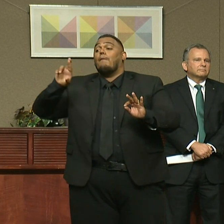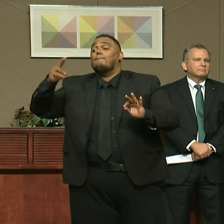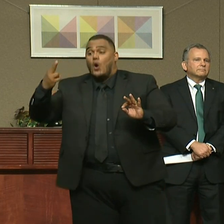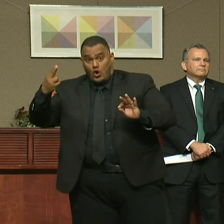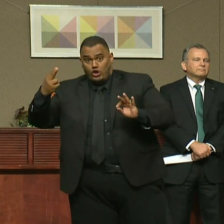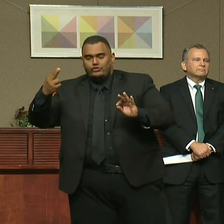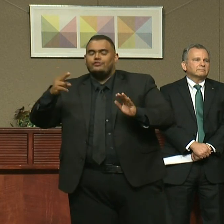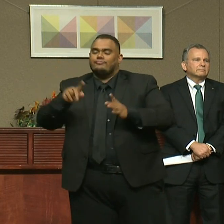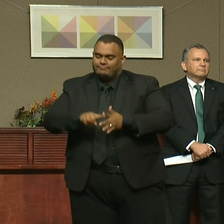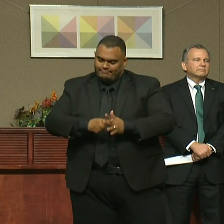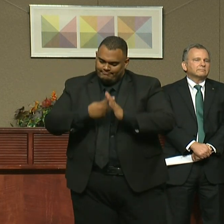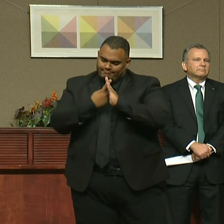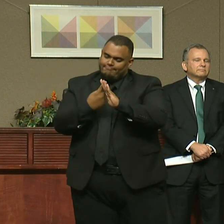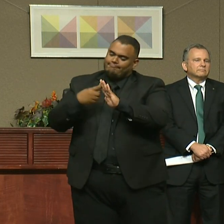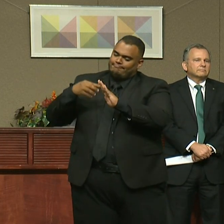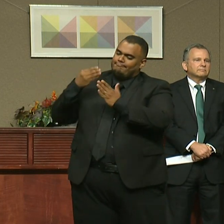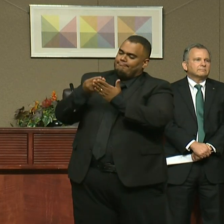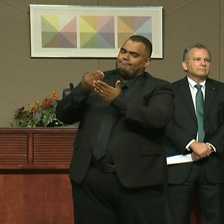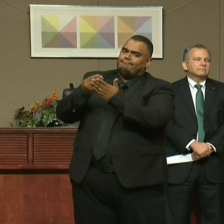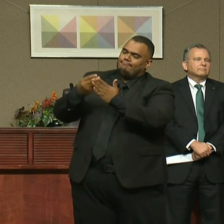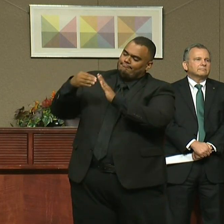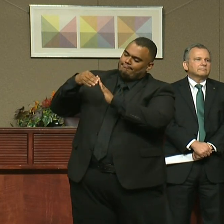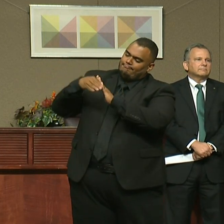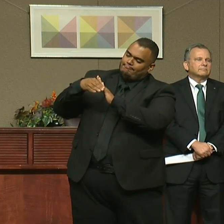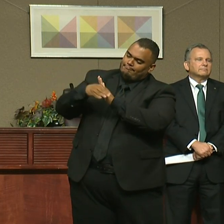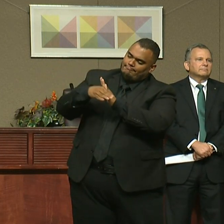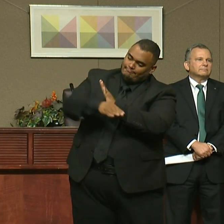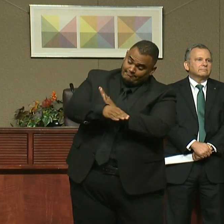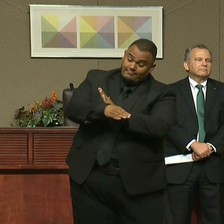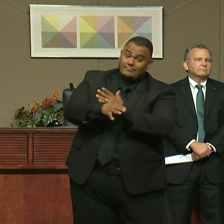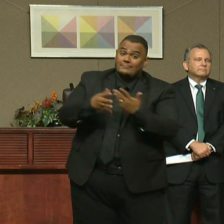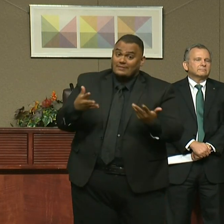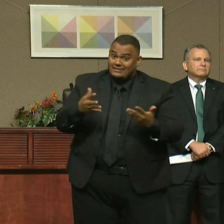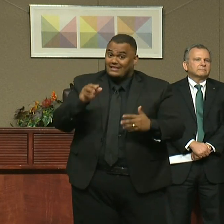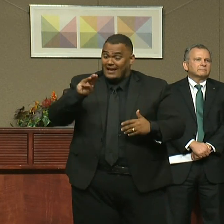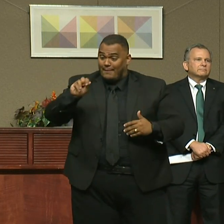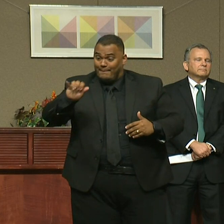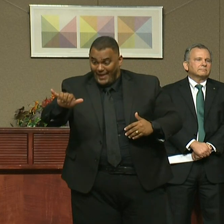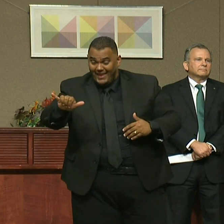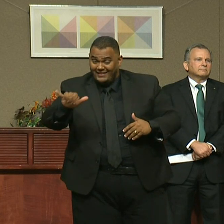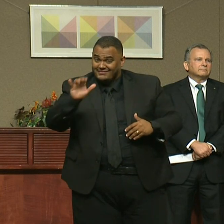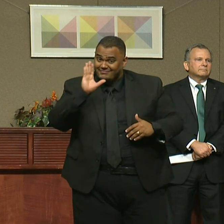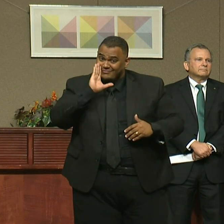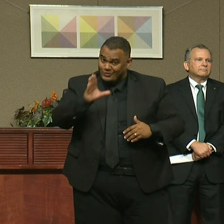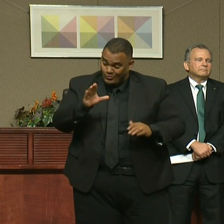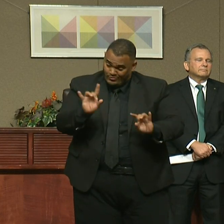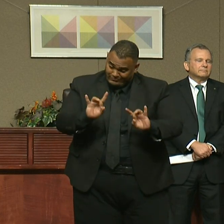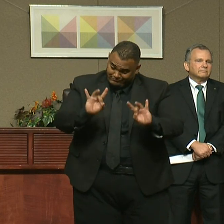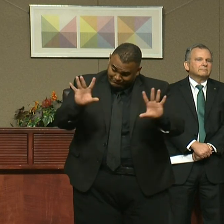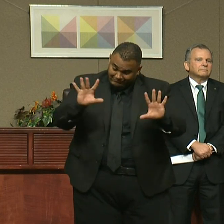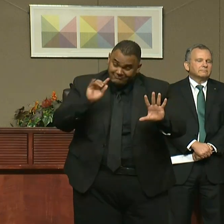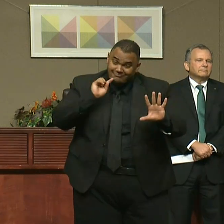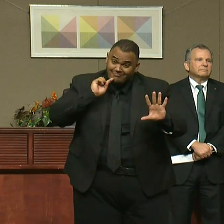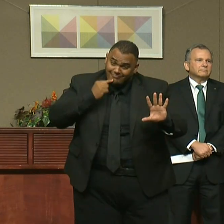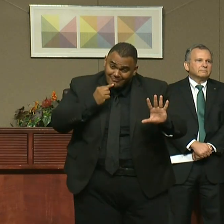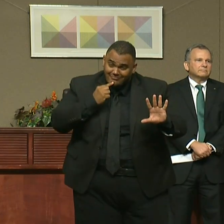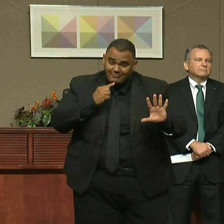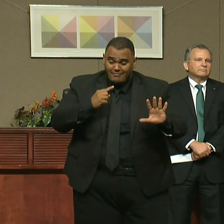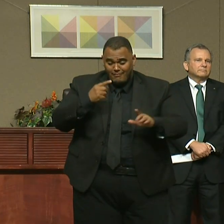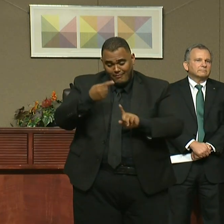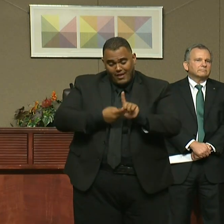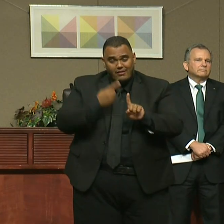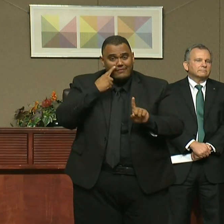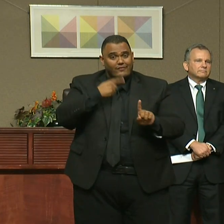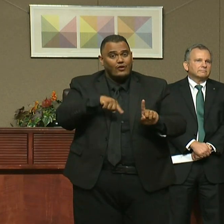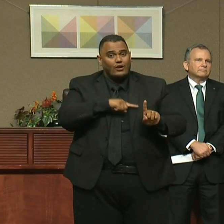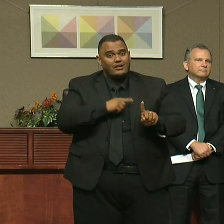you heard the Comptroller say that the month of May likely is going to be another miserable month for it. That's no surprise, I think, to